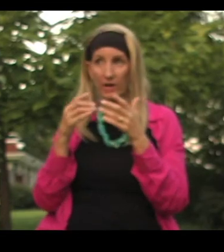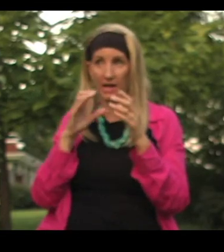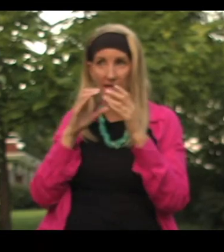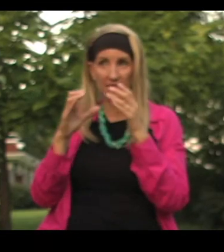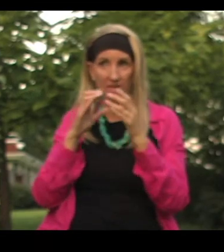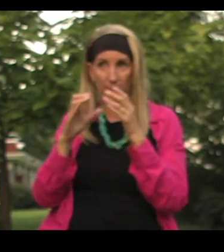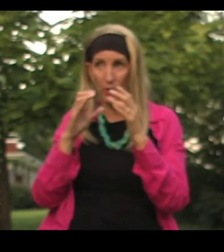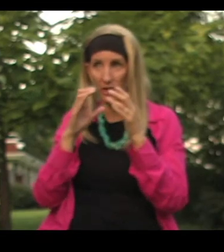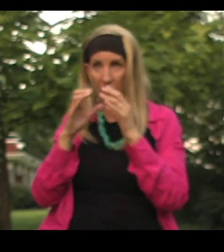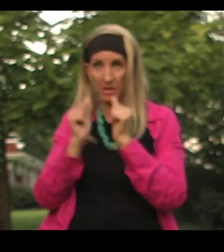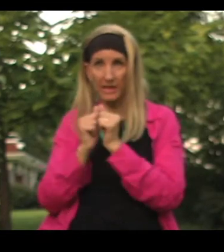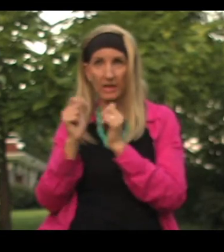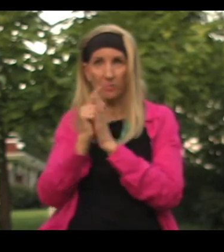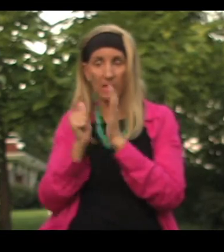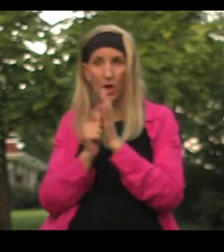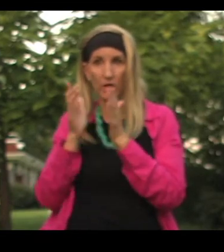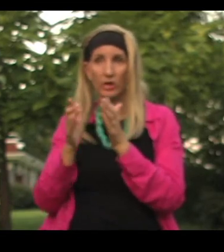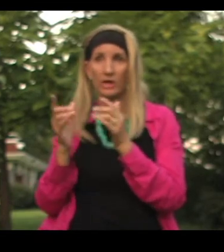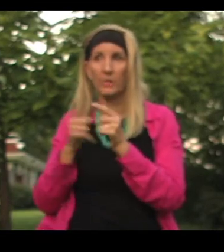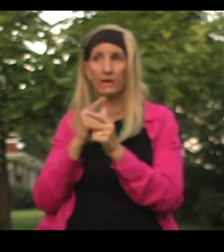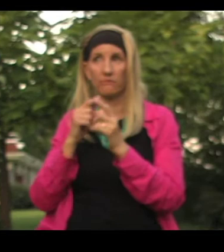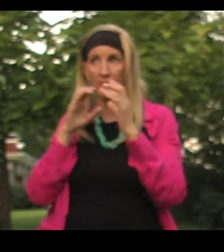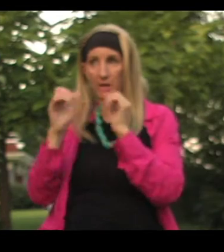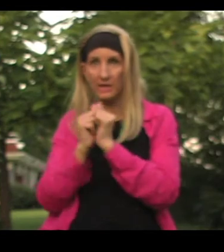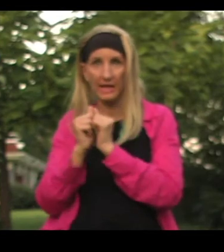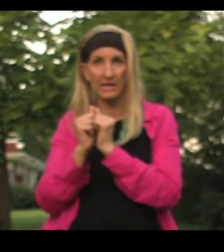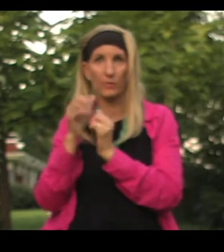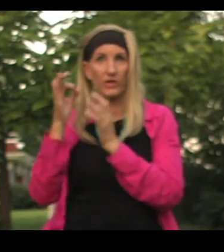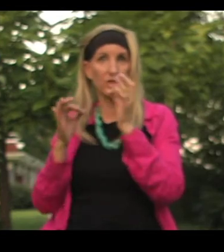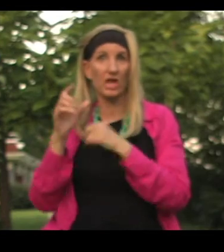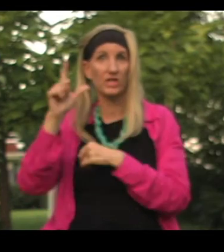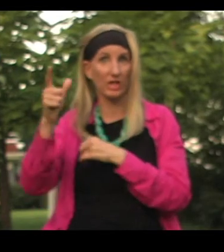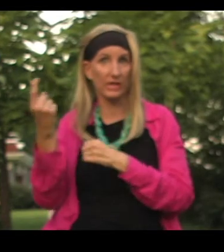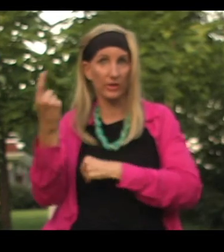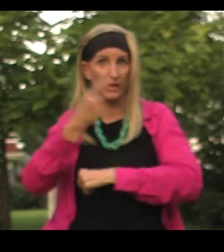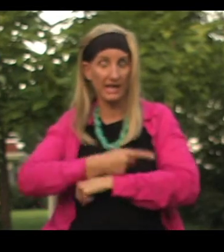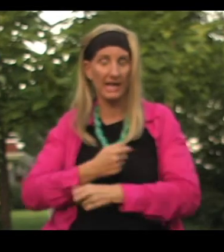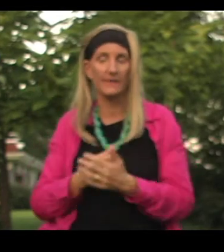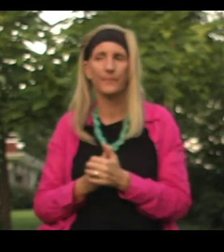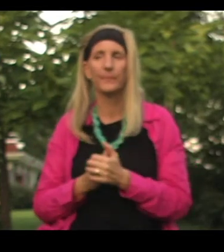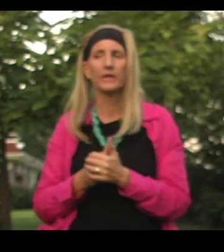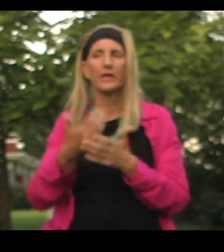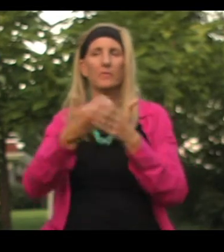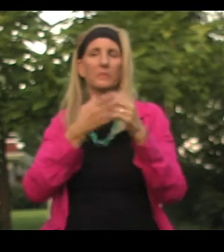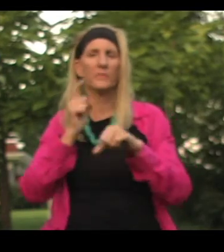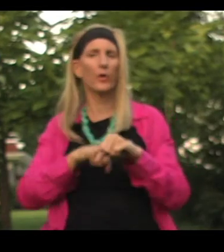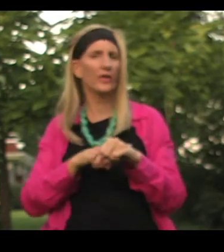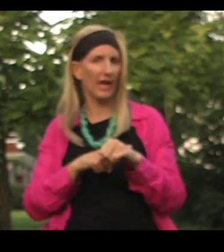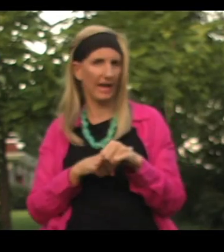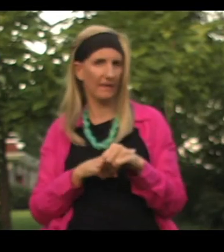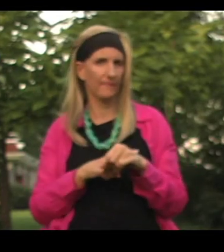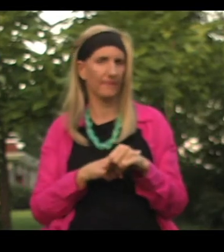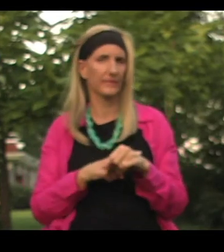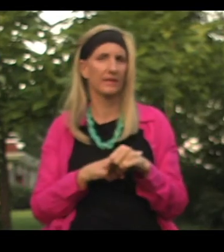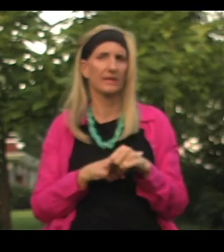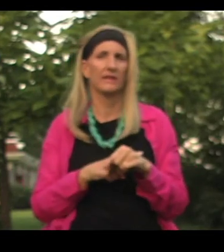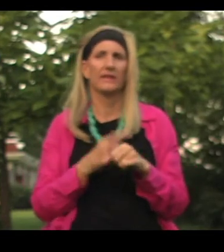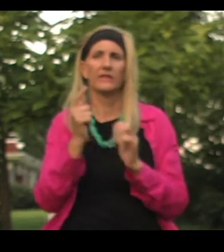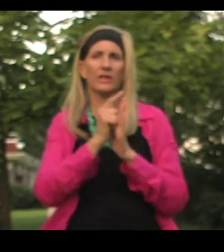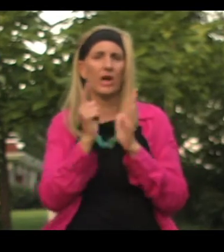I spoke and communicated with my lawyer, I went and communicated with the judge later in the day. But before that, the lawyer